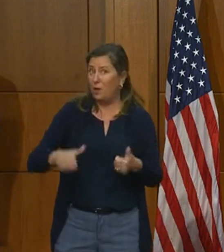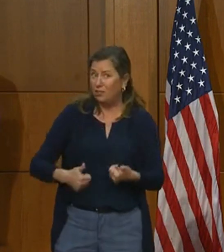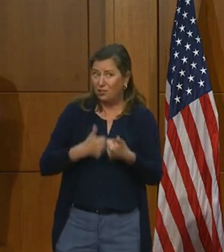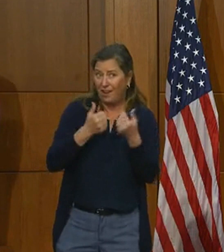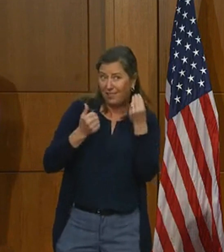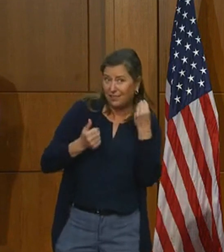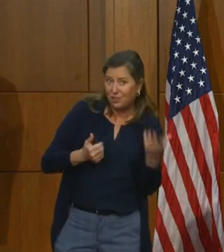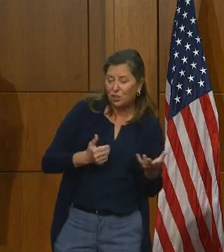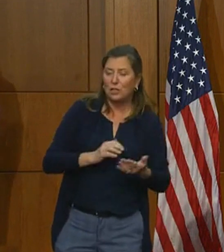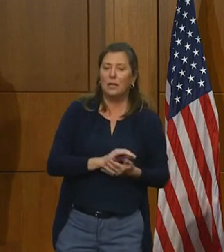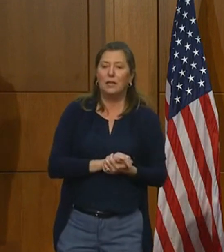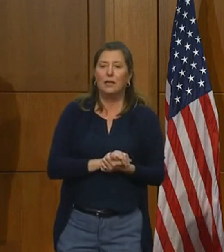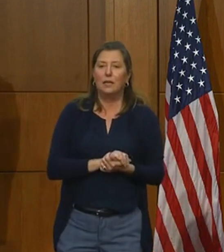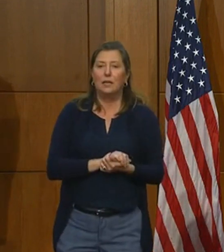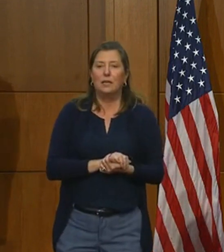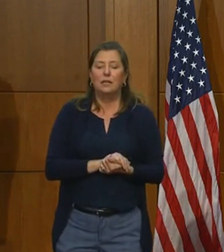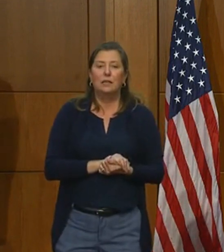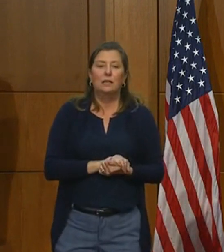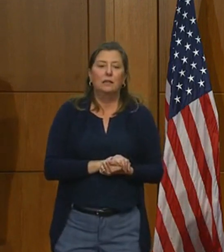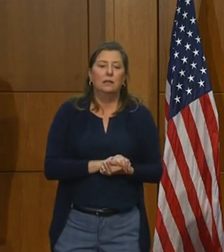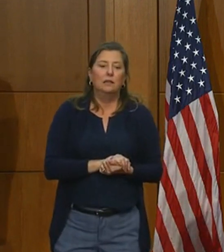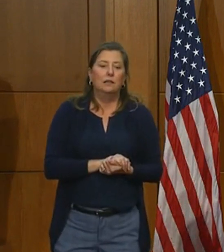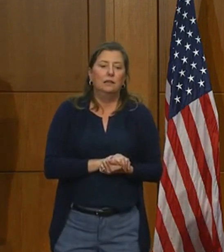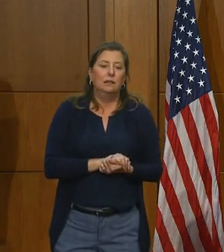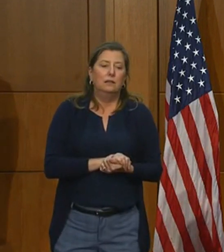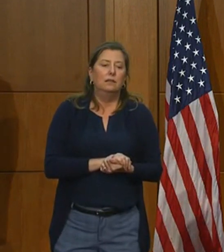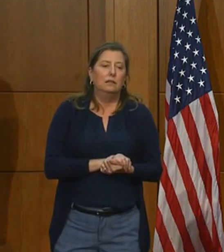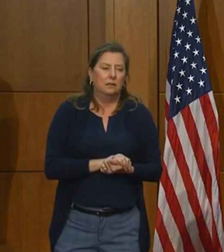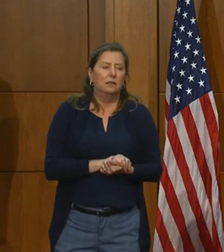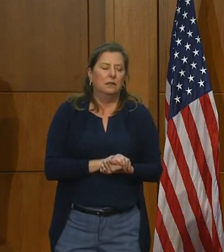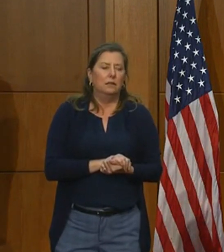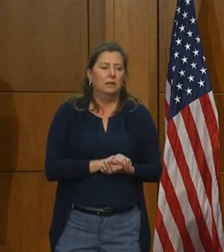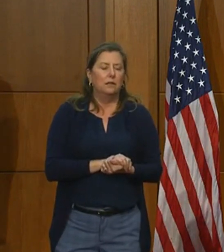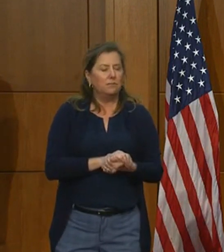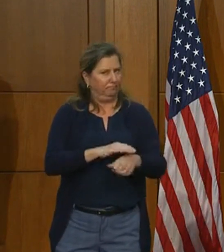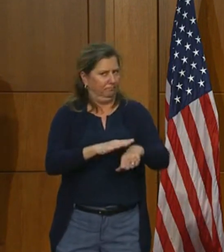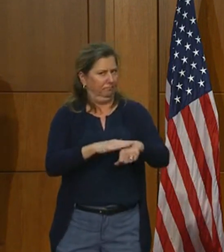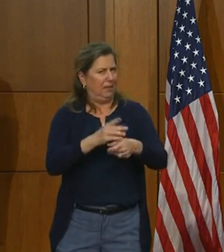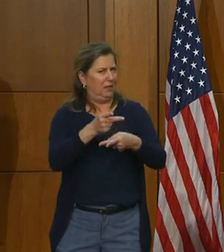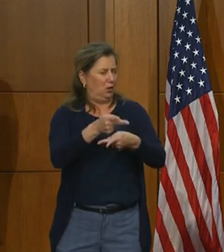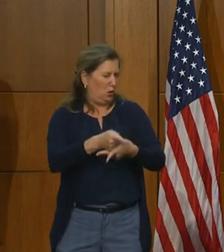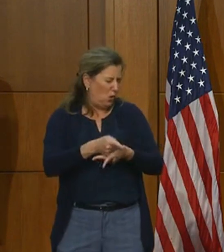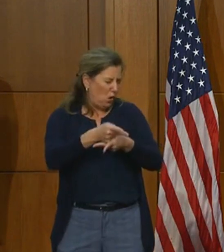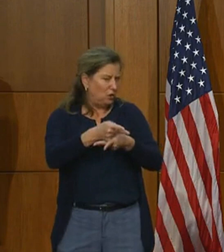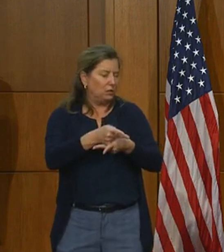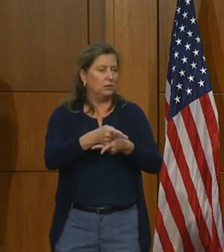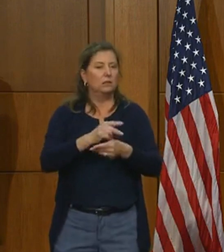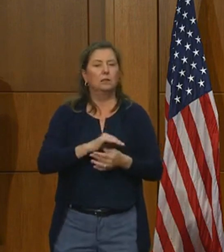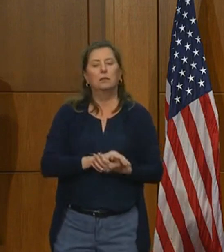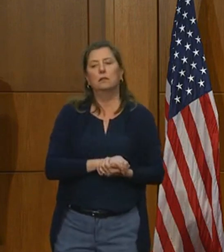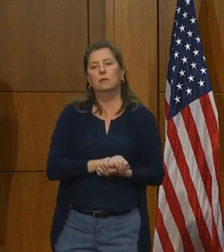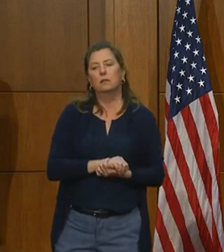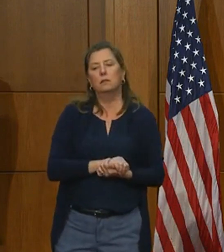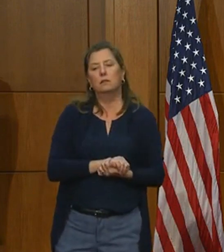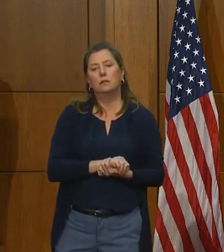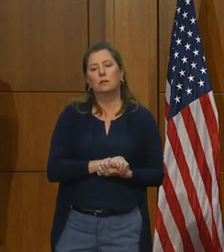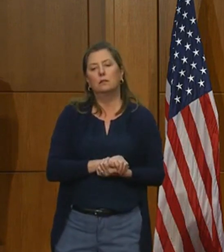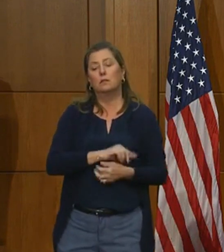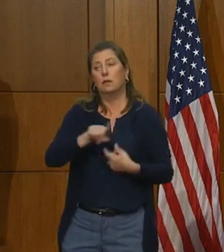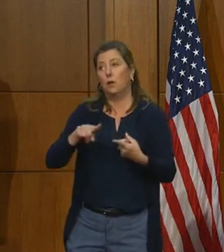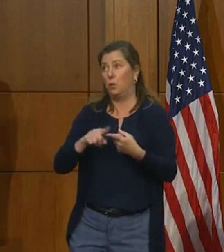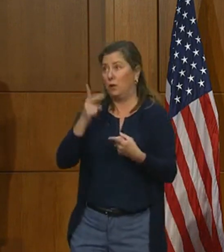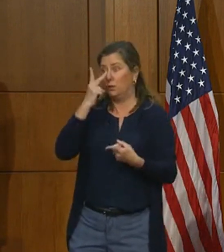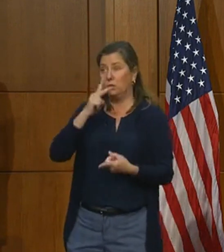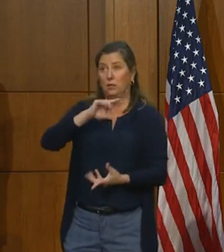Mel, so I would say kind of to be a little bit cautious, is that when you're looking at the aggregate